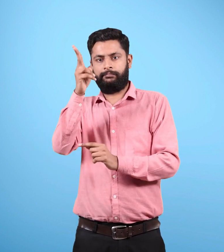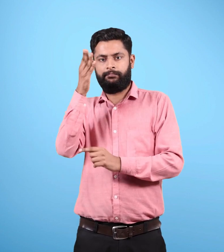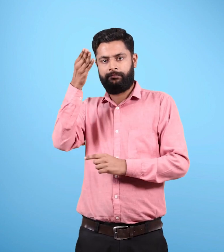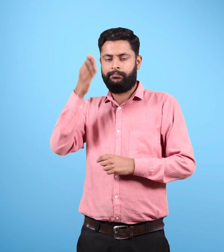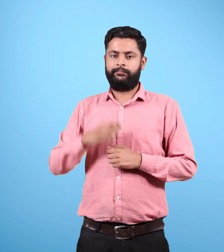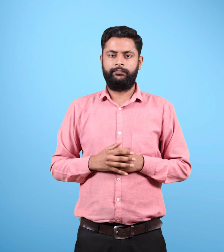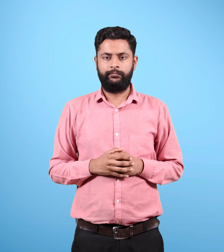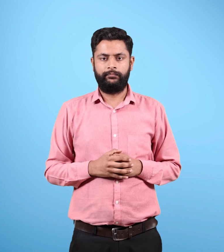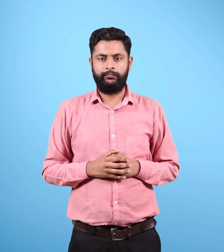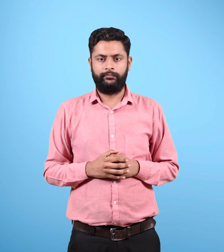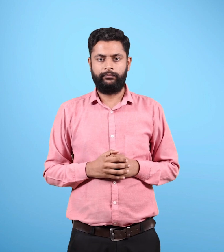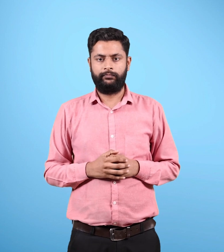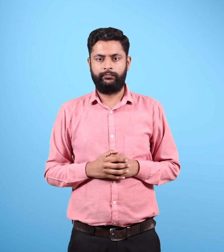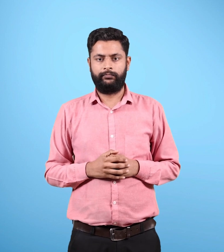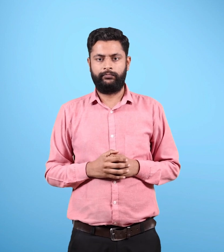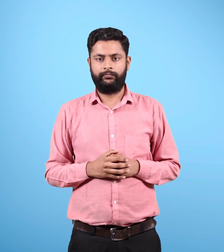ingredient: fruit.